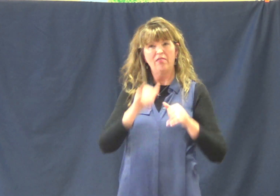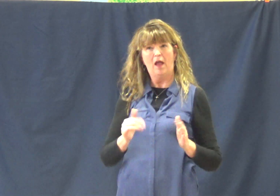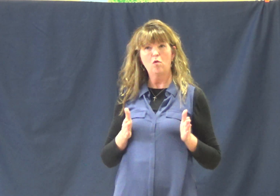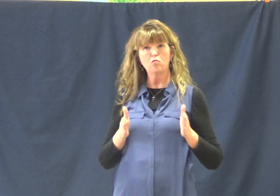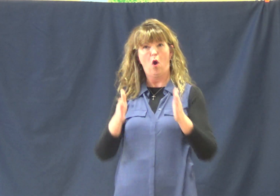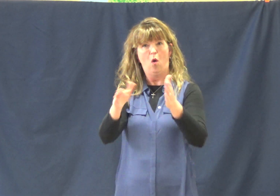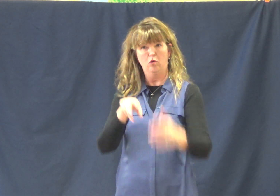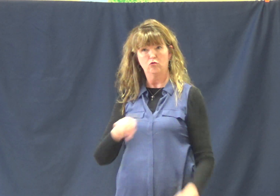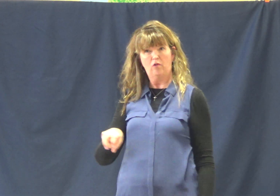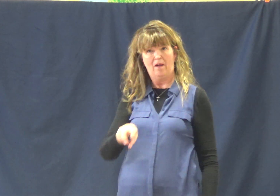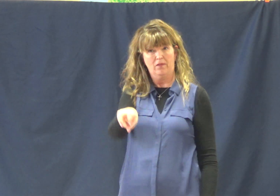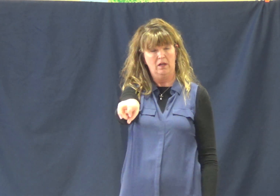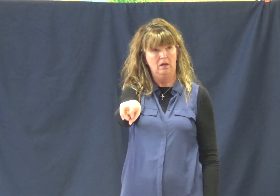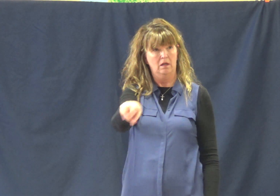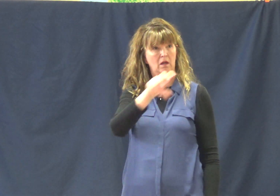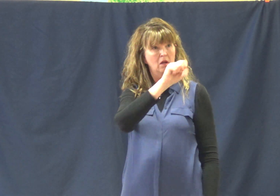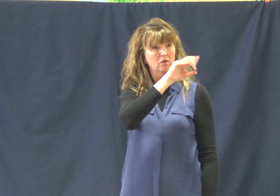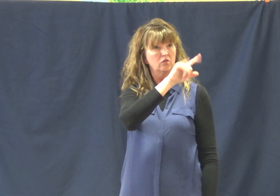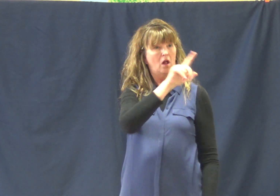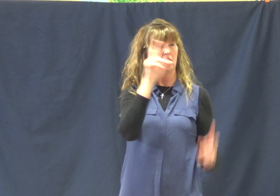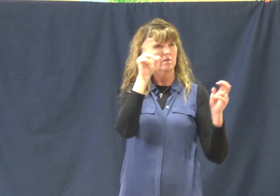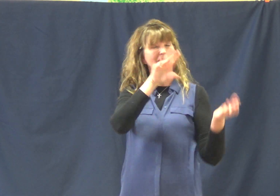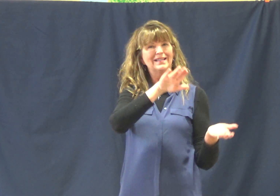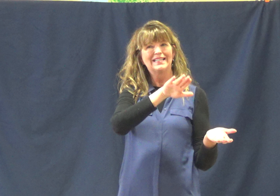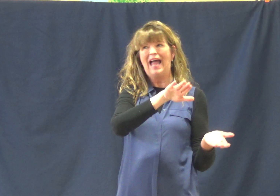Saul, on the way to Damascus,